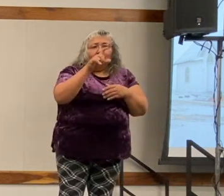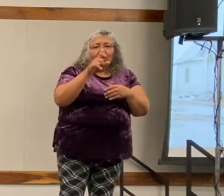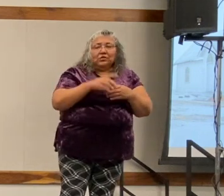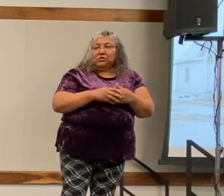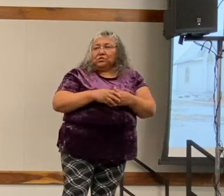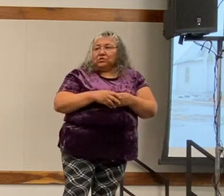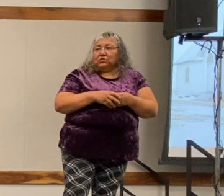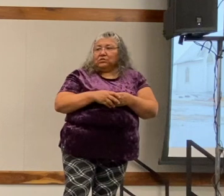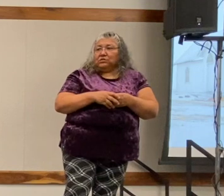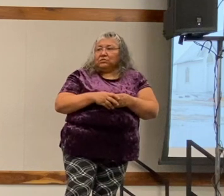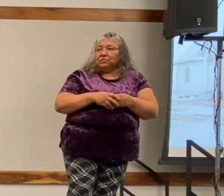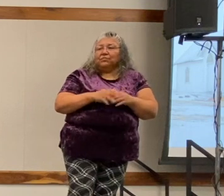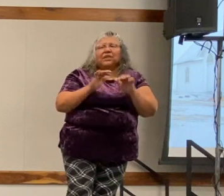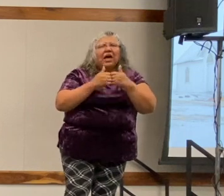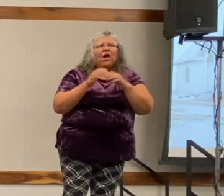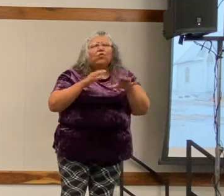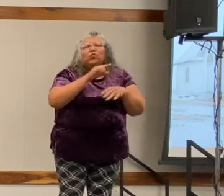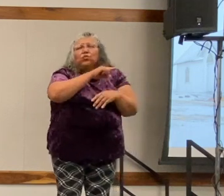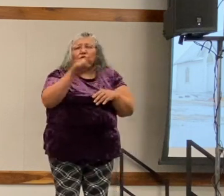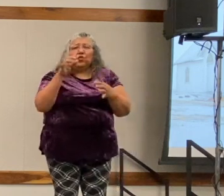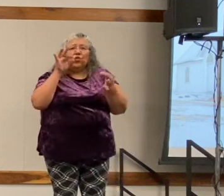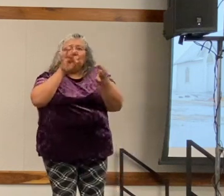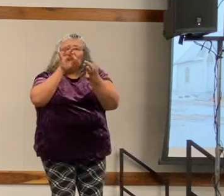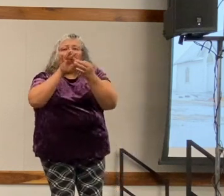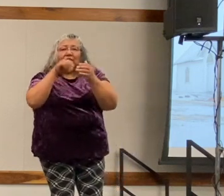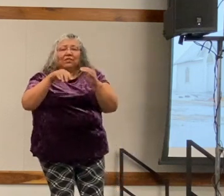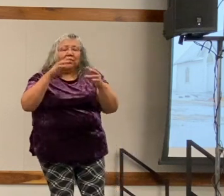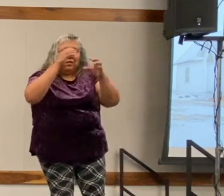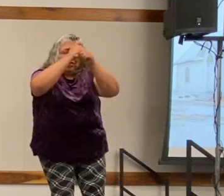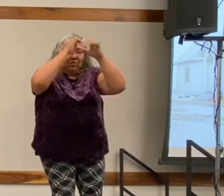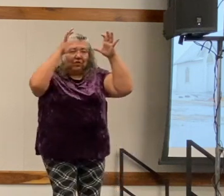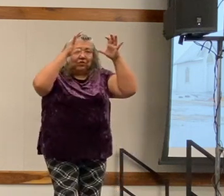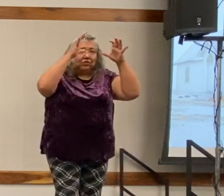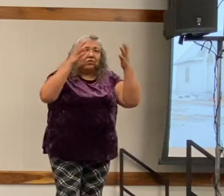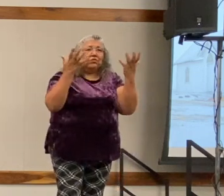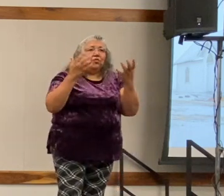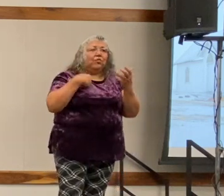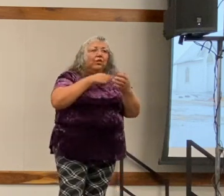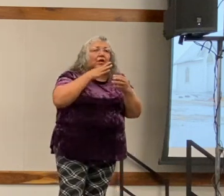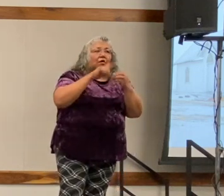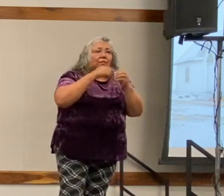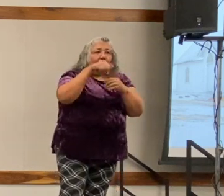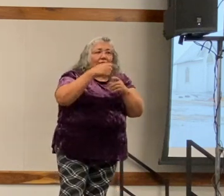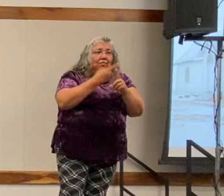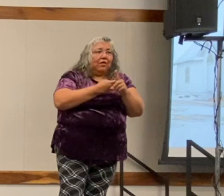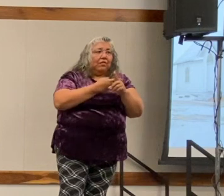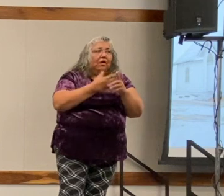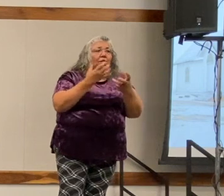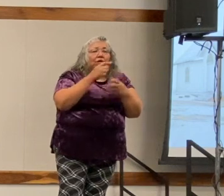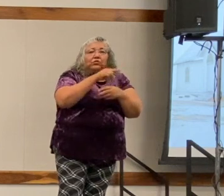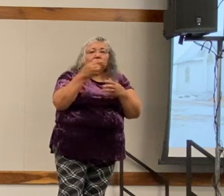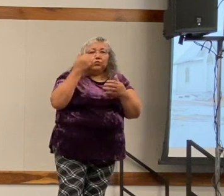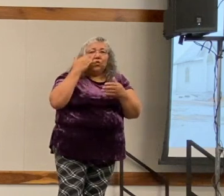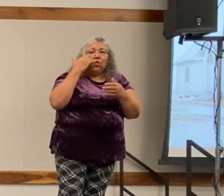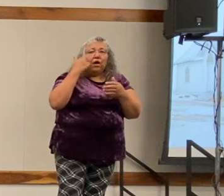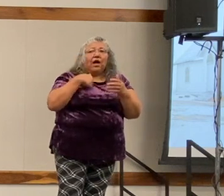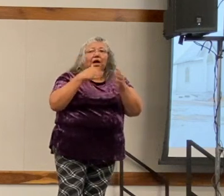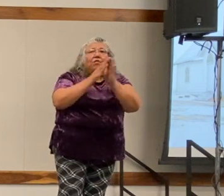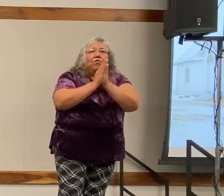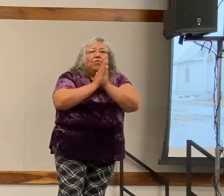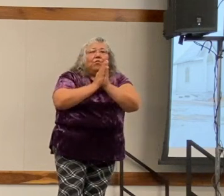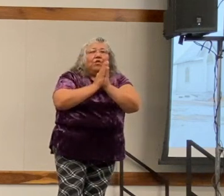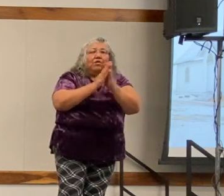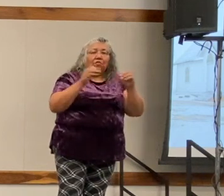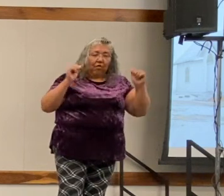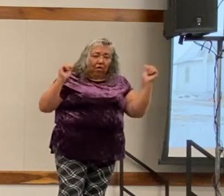right? How do you fit into the vision that we've talked about this month? I want you to know that I've prayed for all